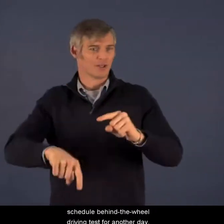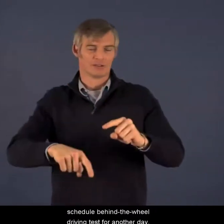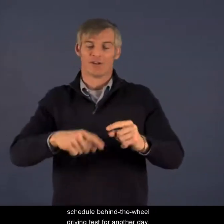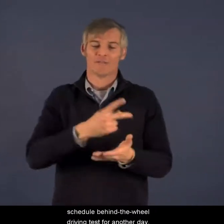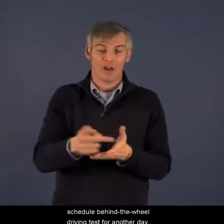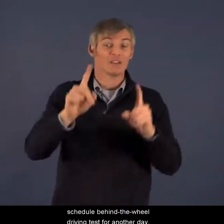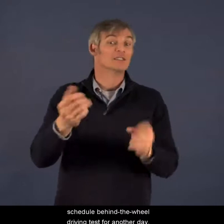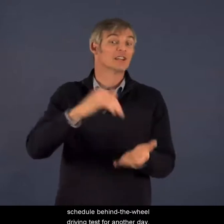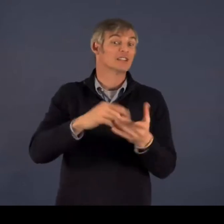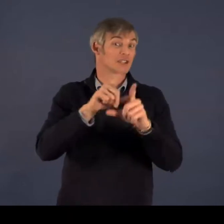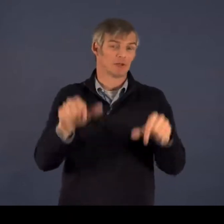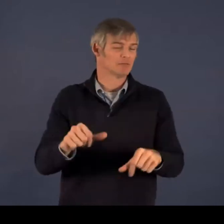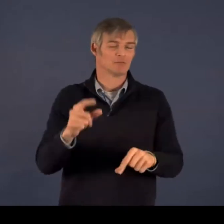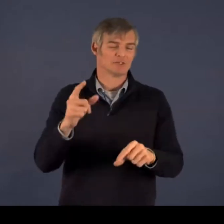test for another day.